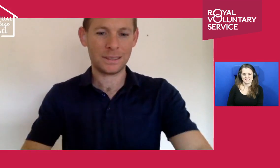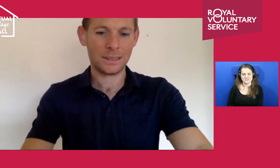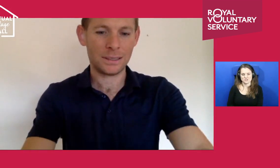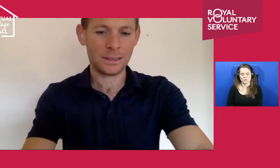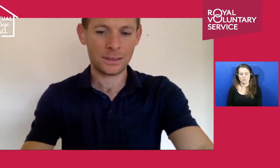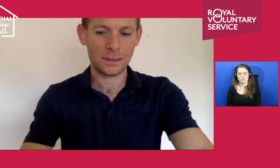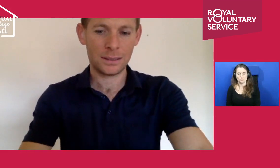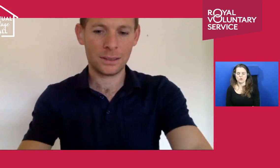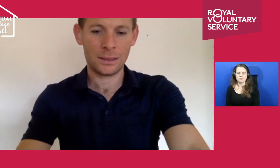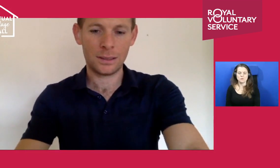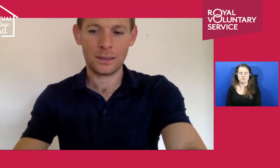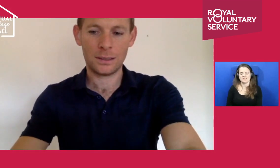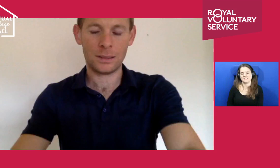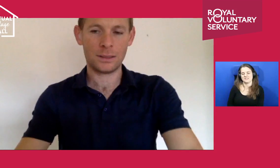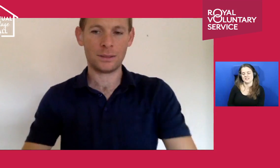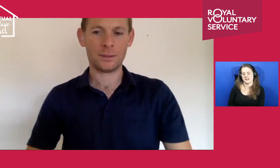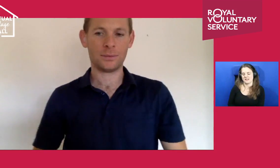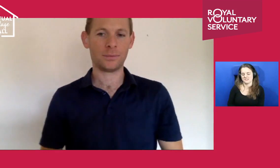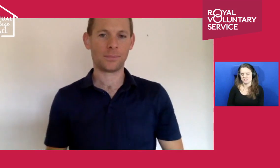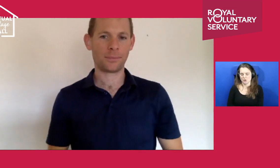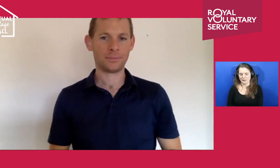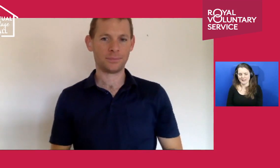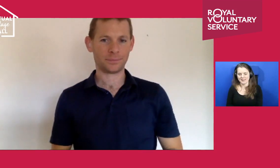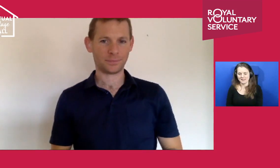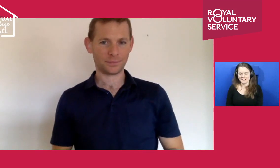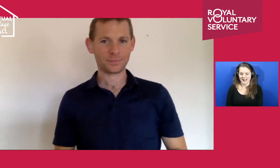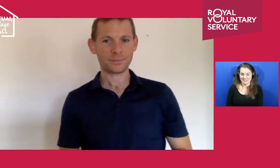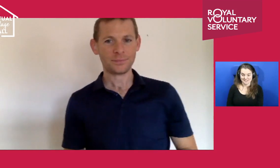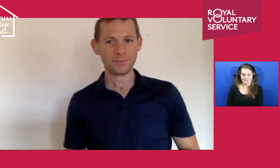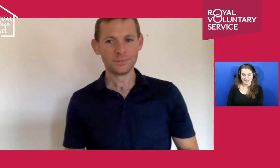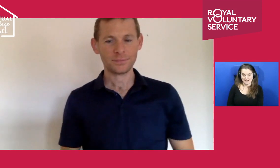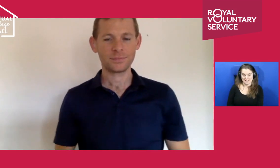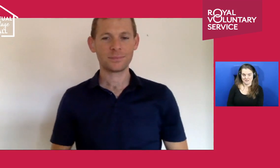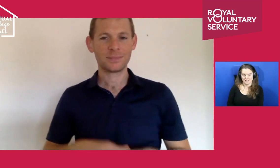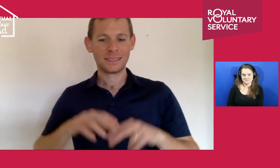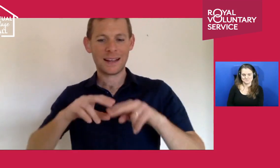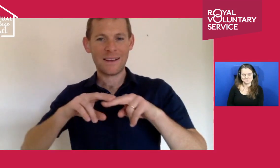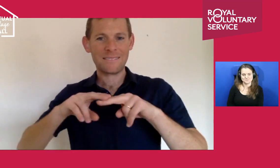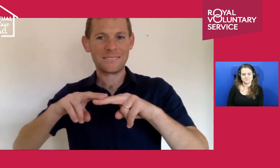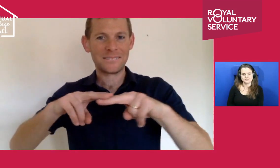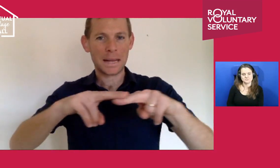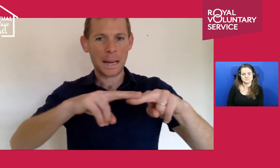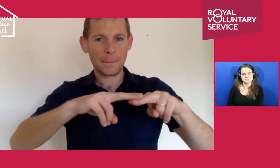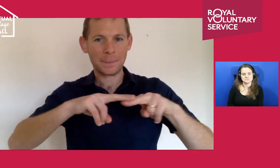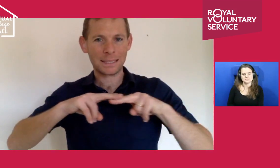Okay, let's do one more little topic, and that's family, okay?